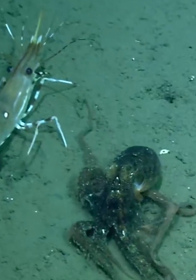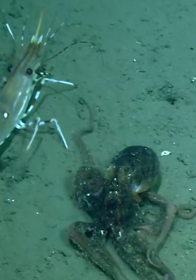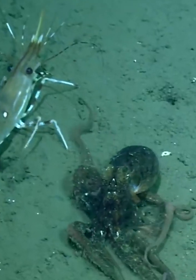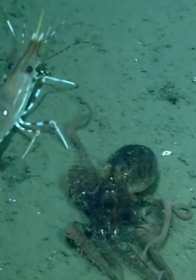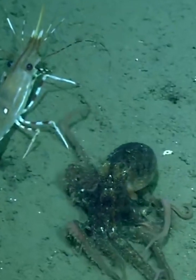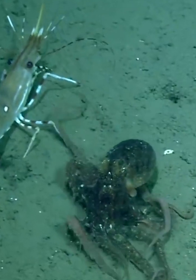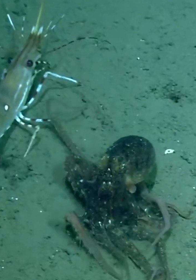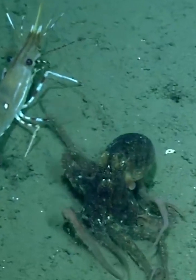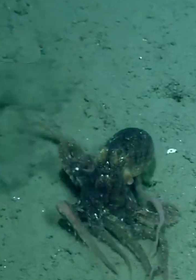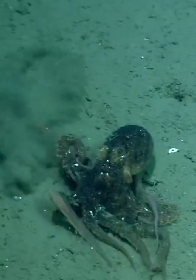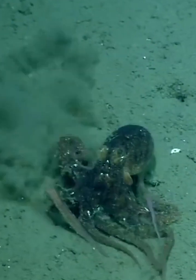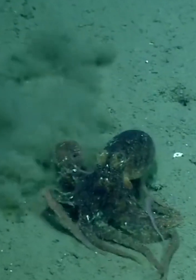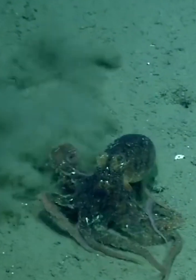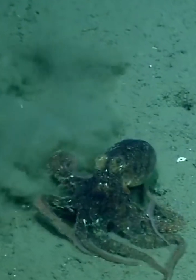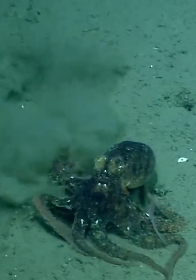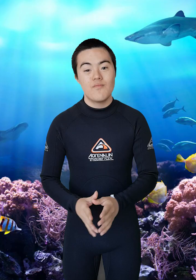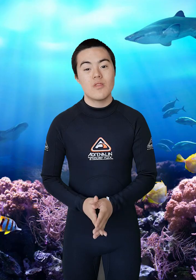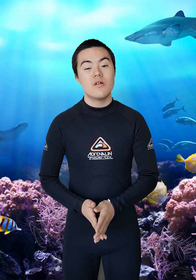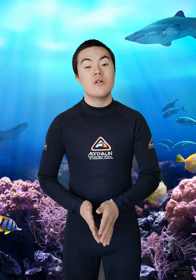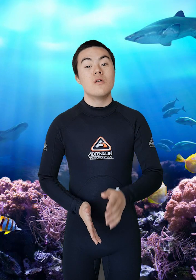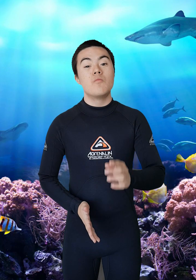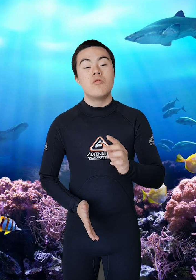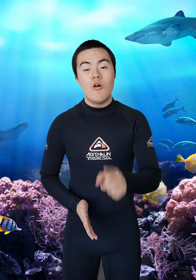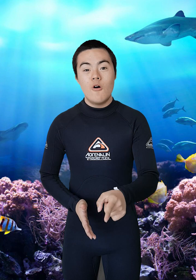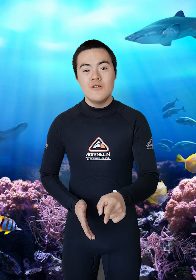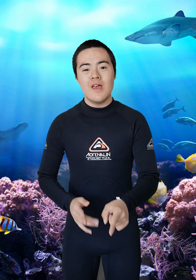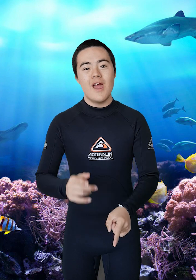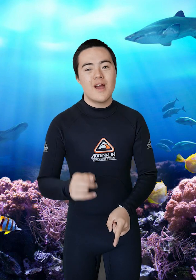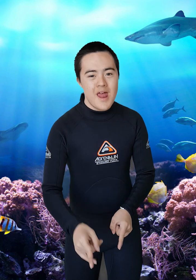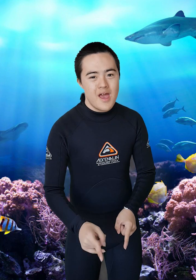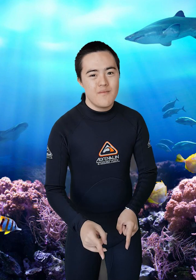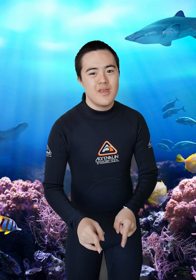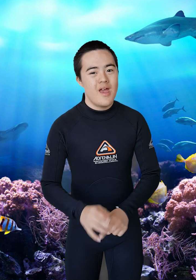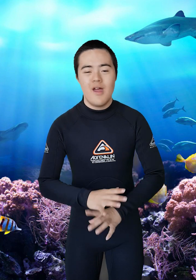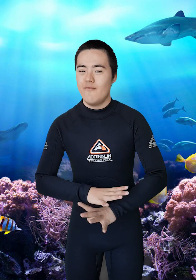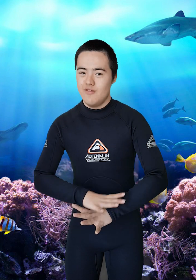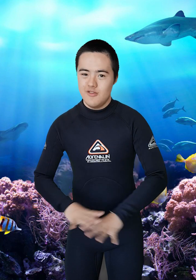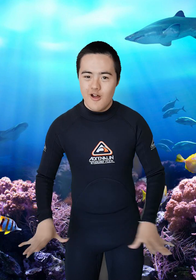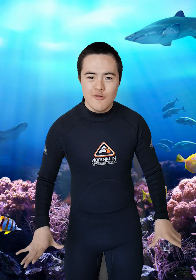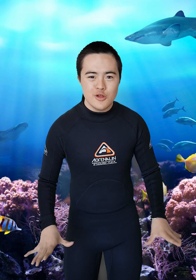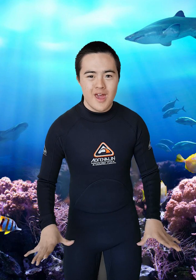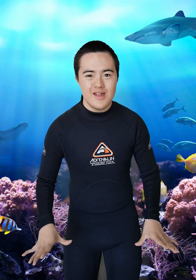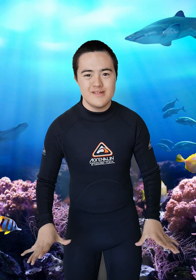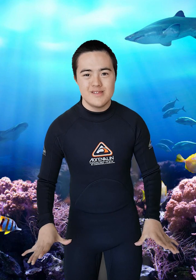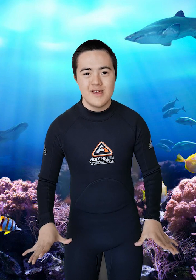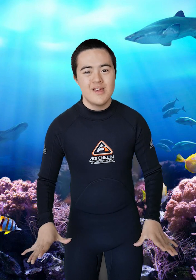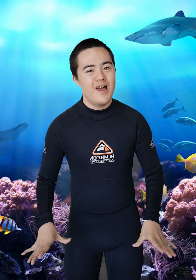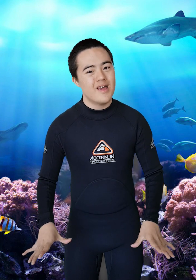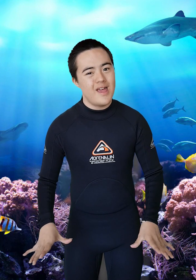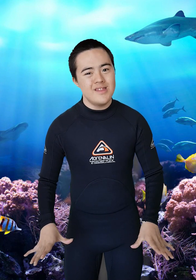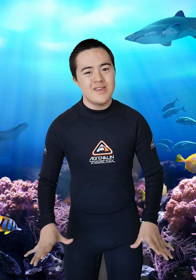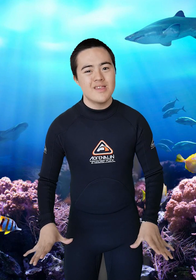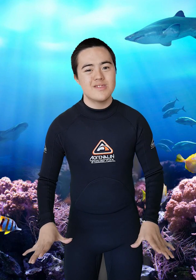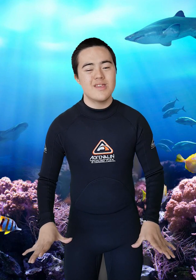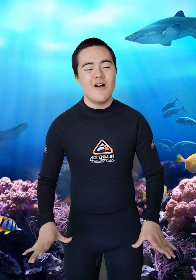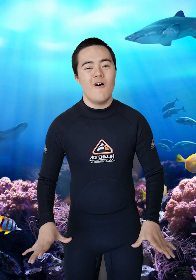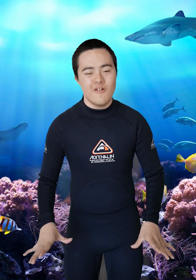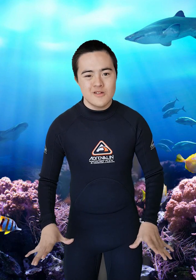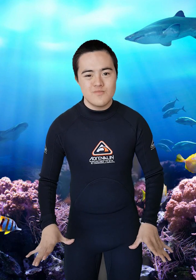surprise its prey. Prawns and clams have no chance against the